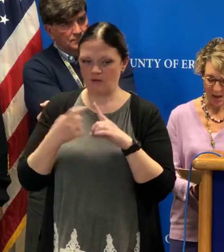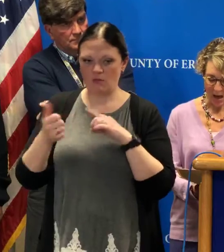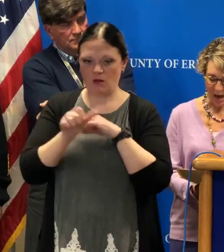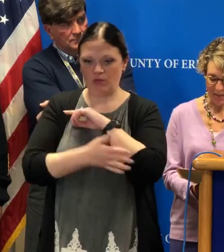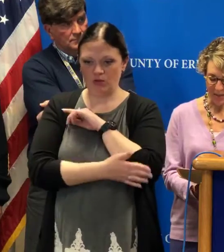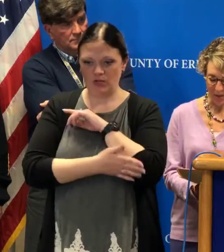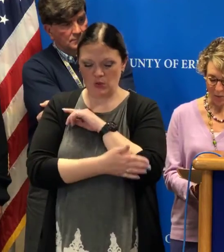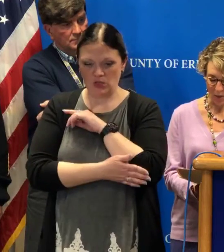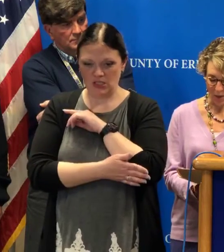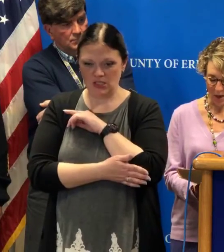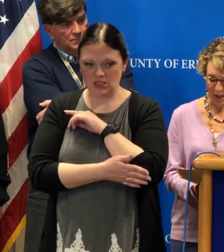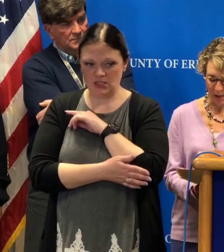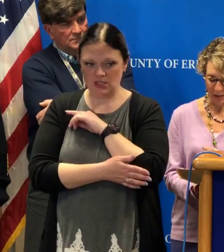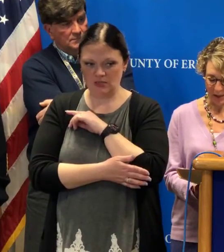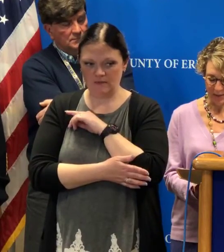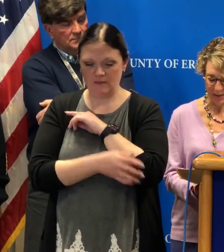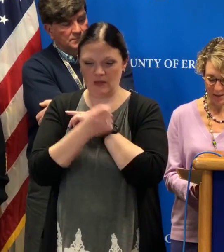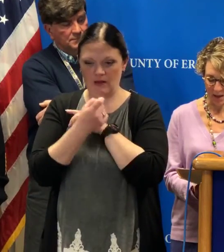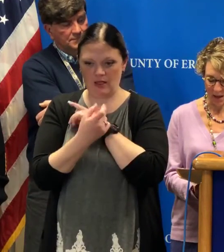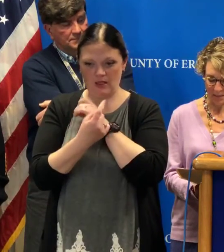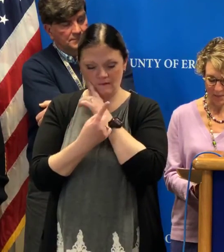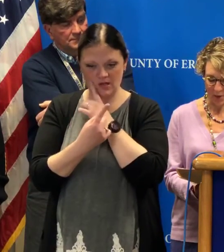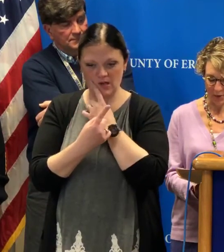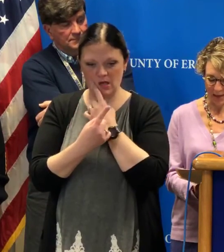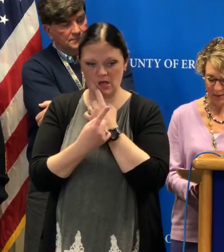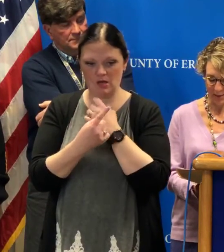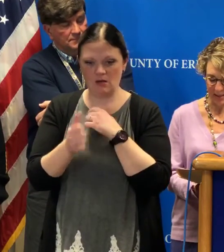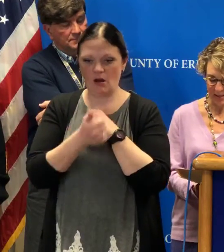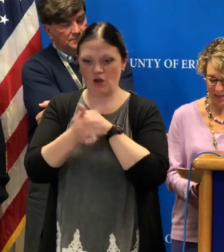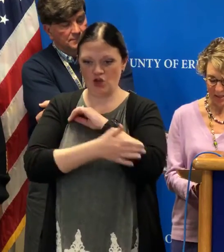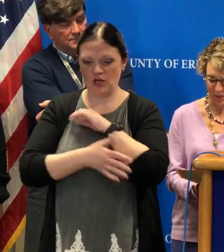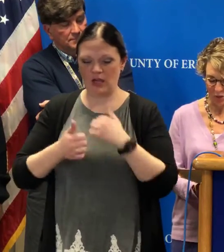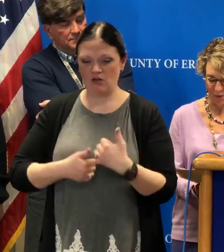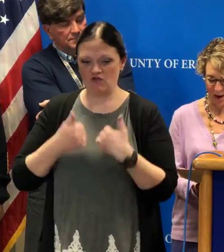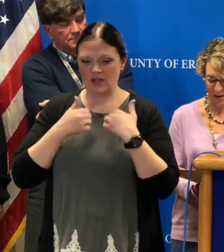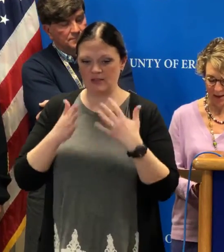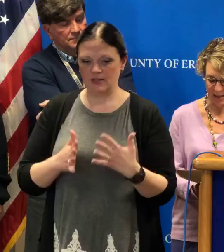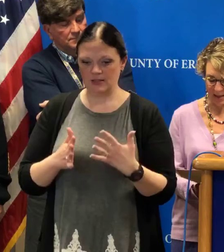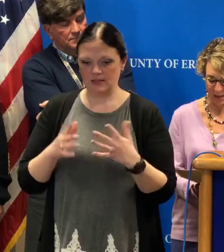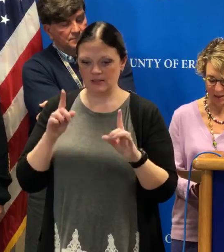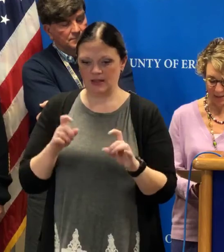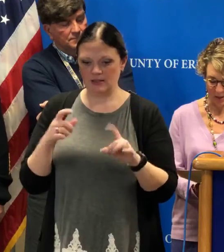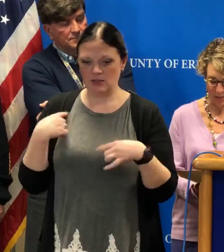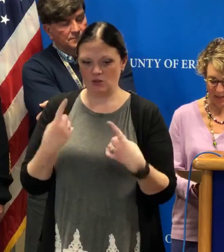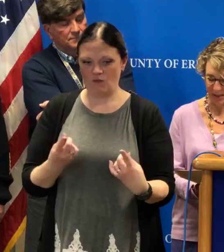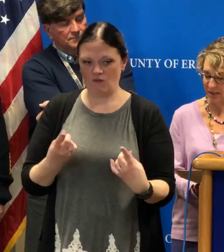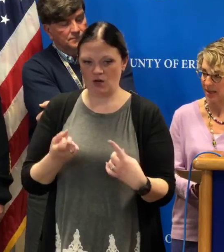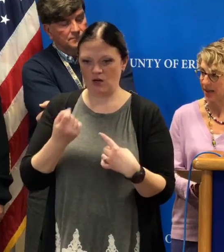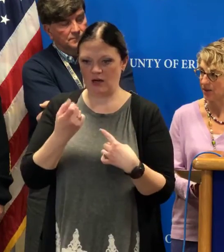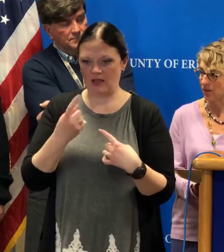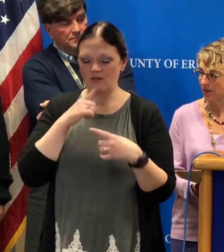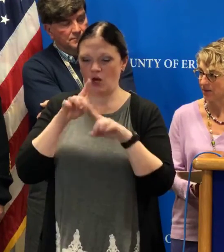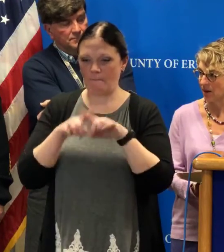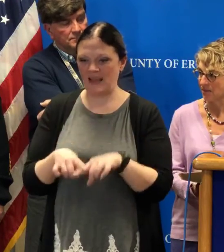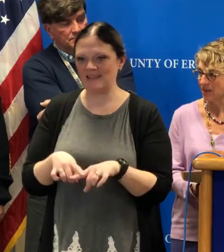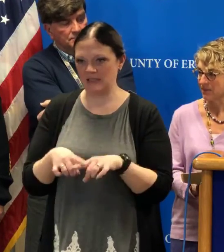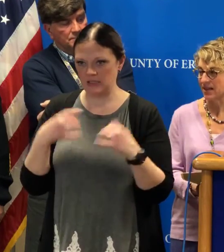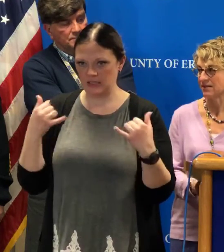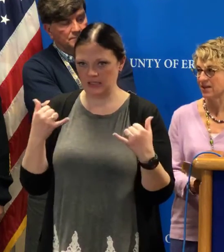counties, there were 11 other county residents tested so far, and then 11 are pending today. So